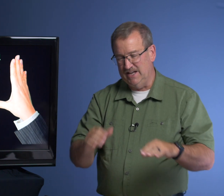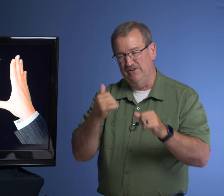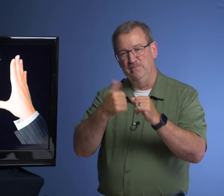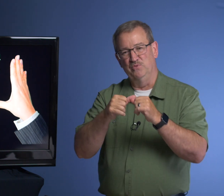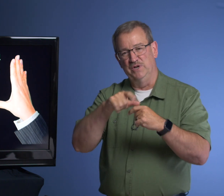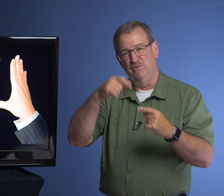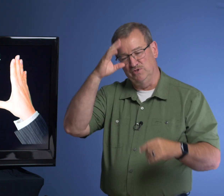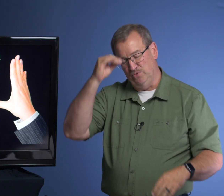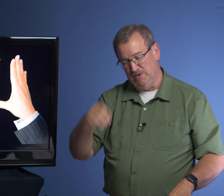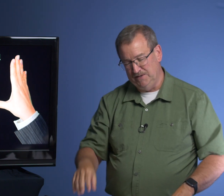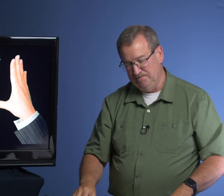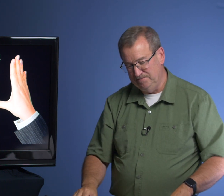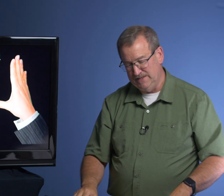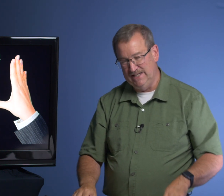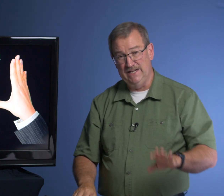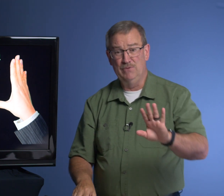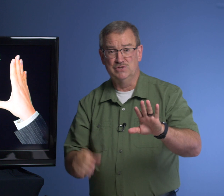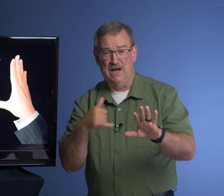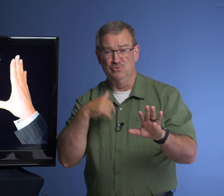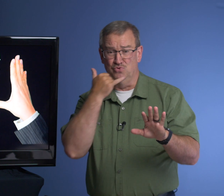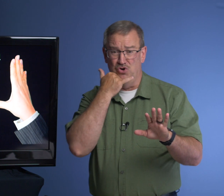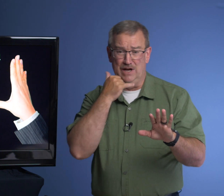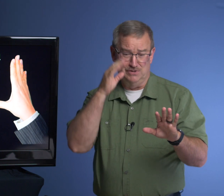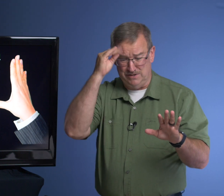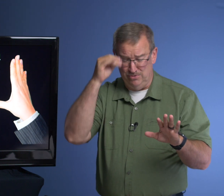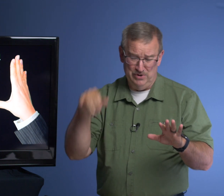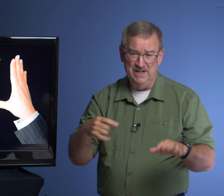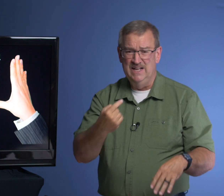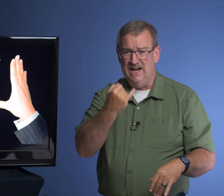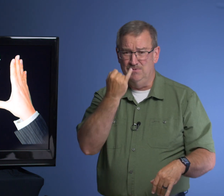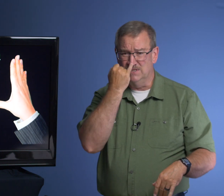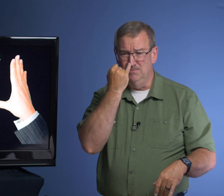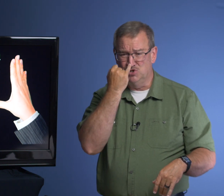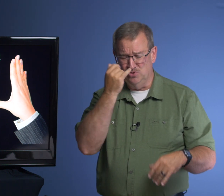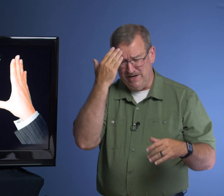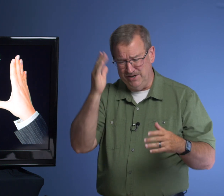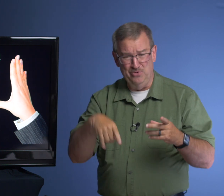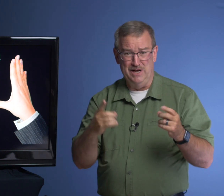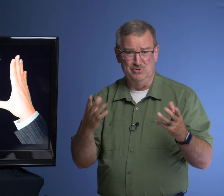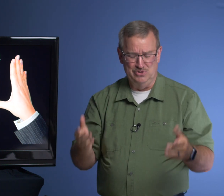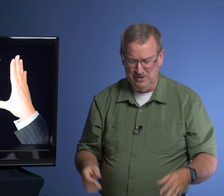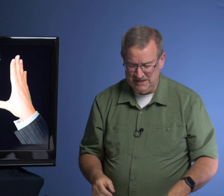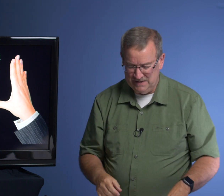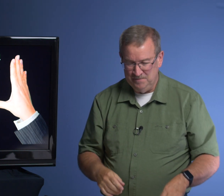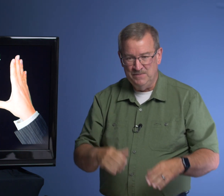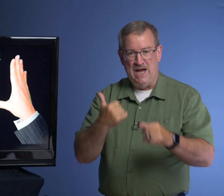can remember when I was a boy, and I was wrong. I was just a boy. I was immature. I didn't know what I was doing. I